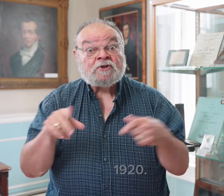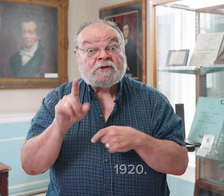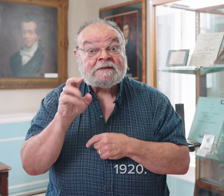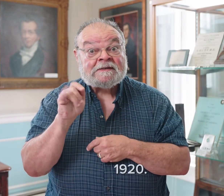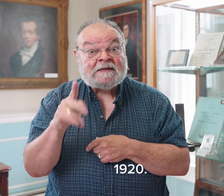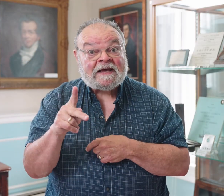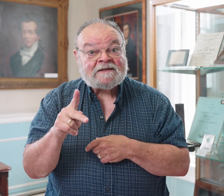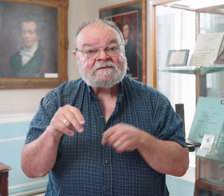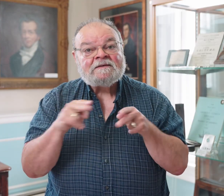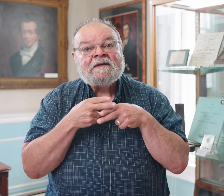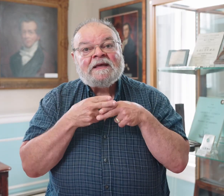1920.